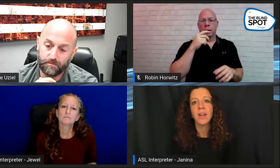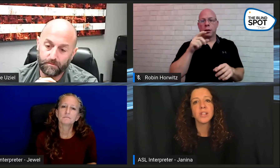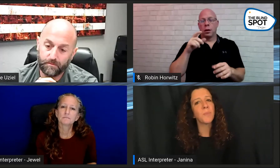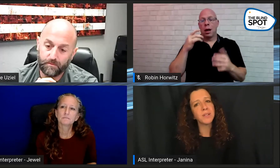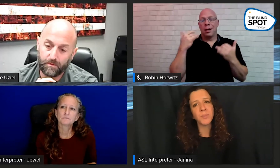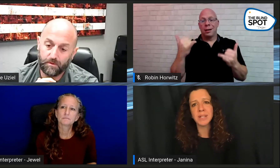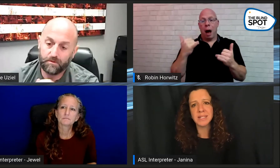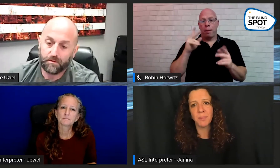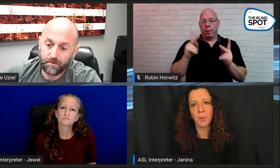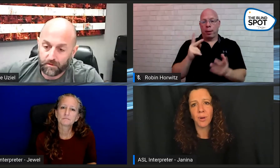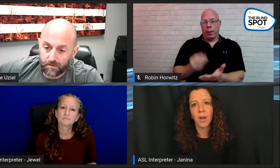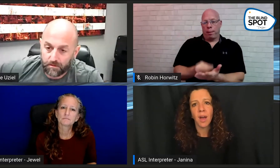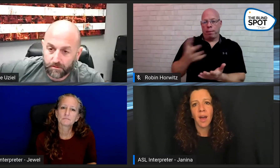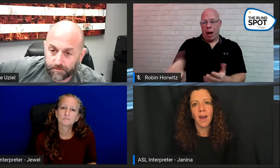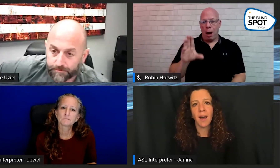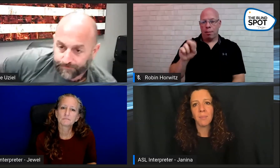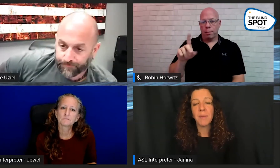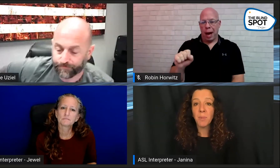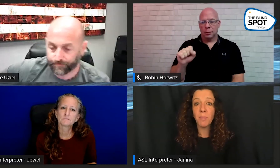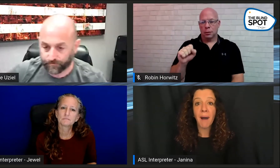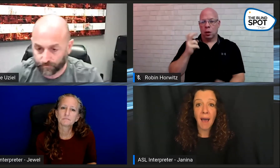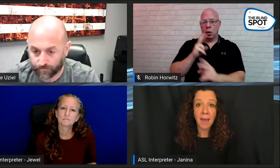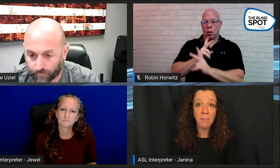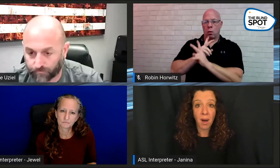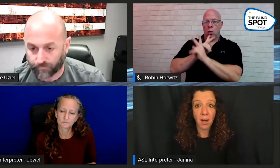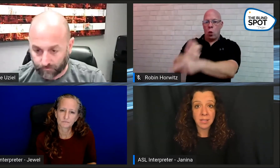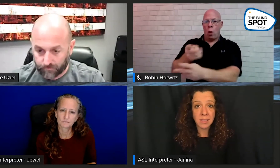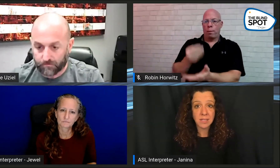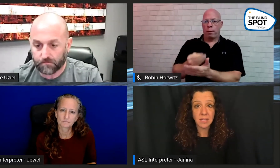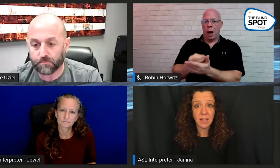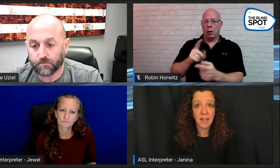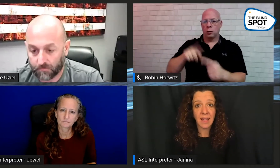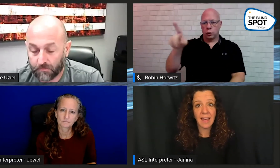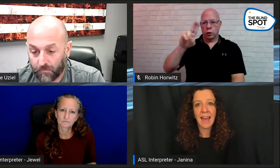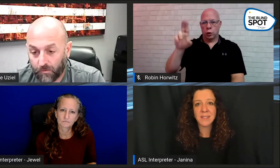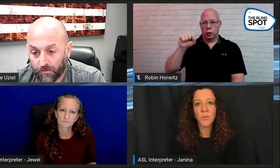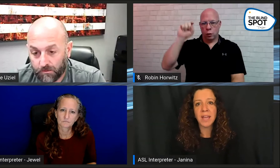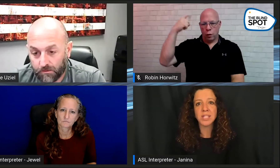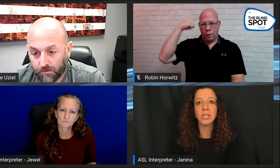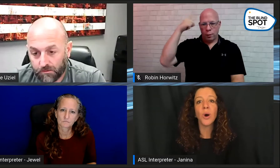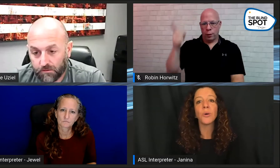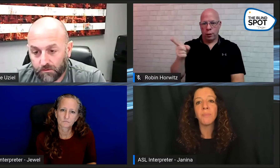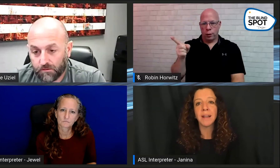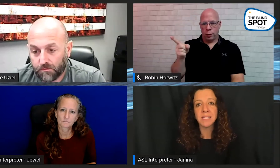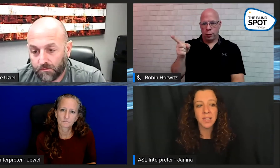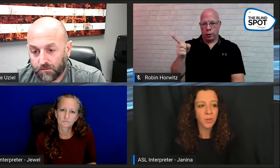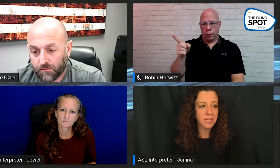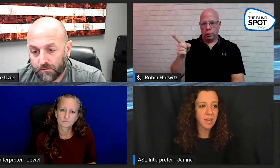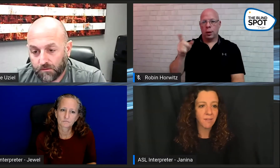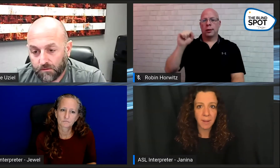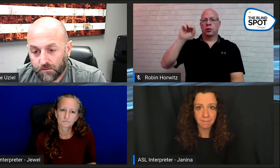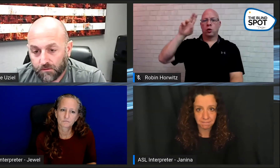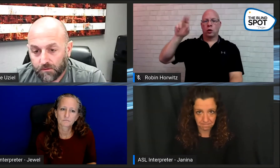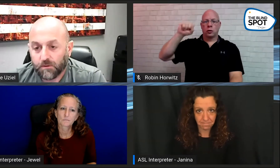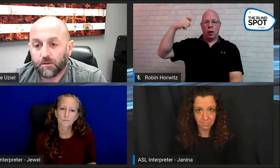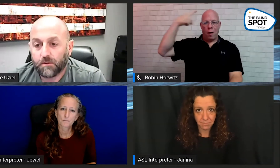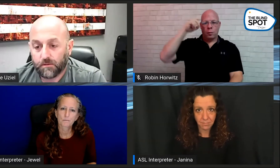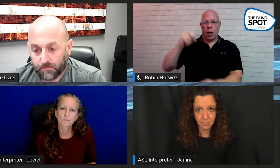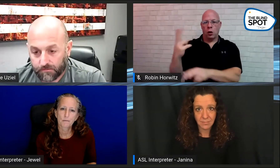Sure. So bonds are pretty simple. People buy bonds as a way to loan money to the U.S.